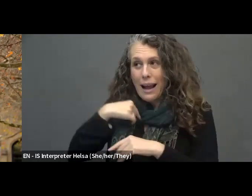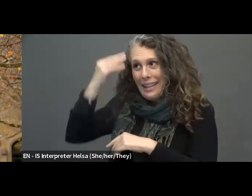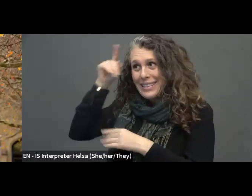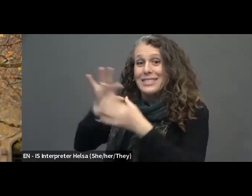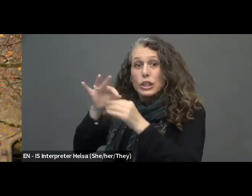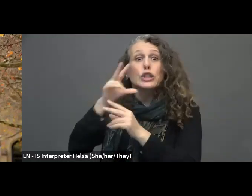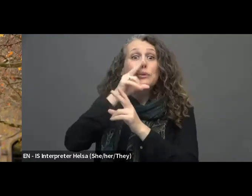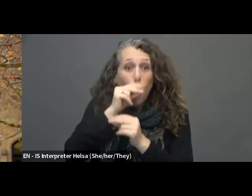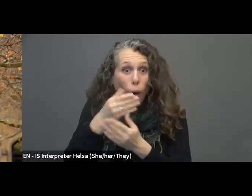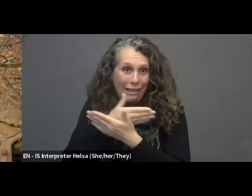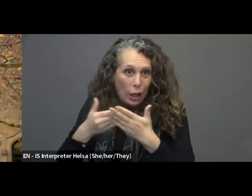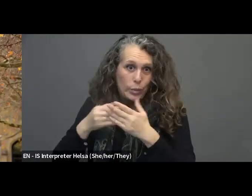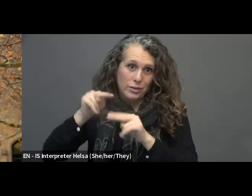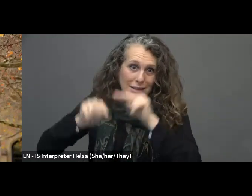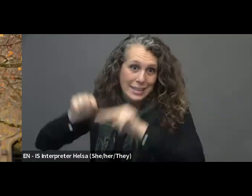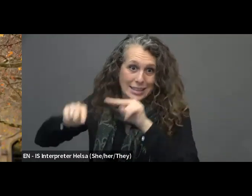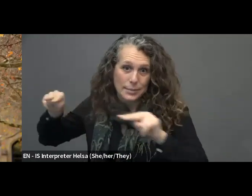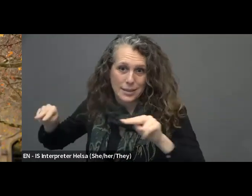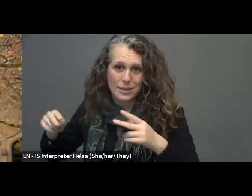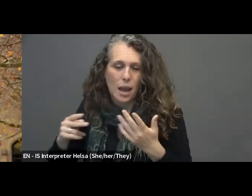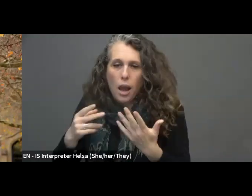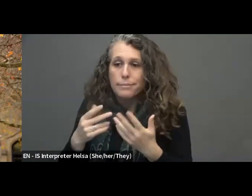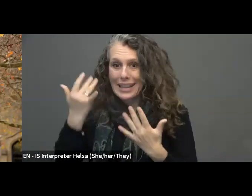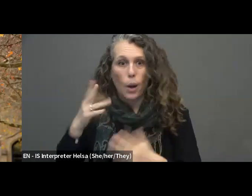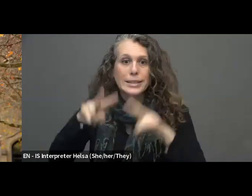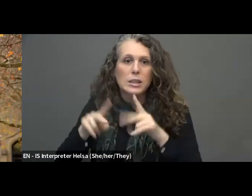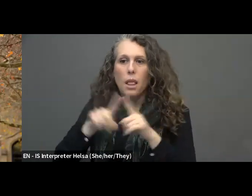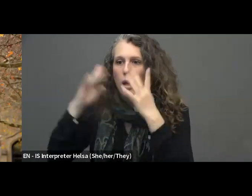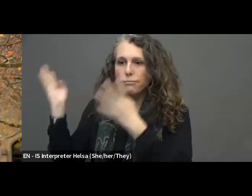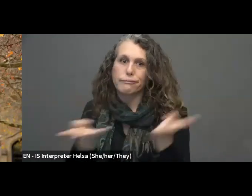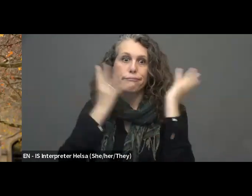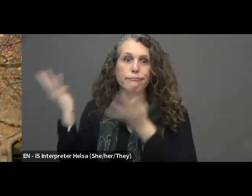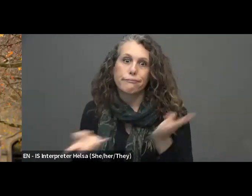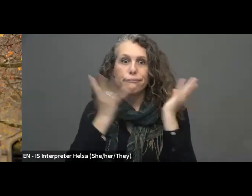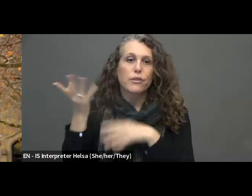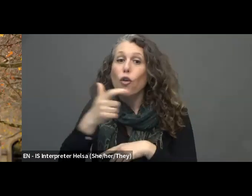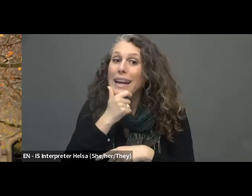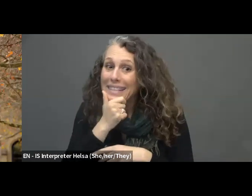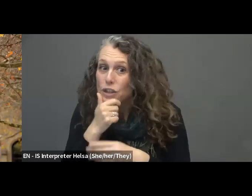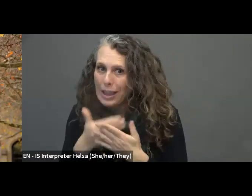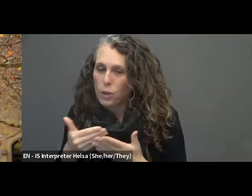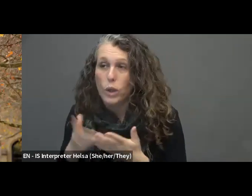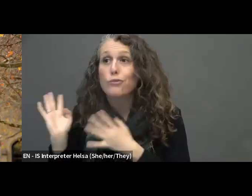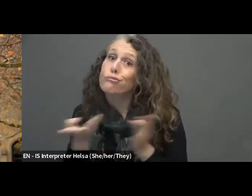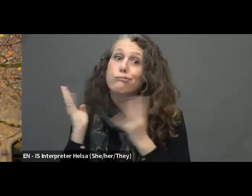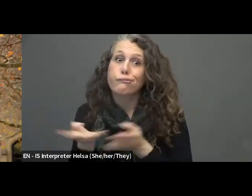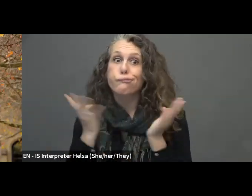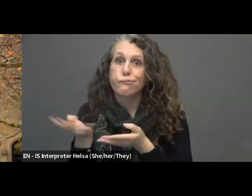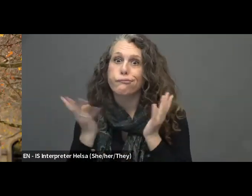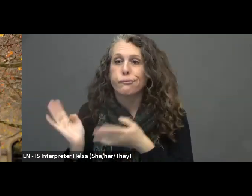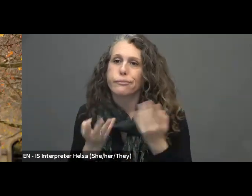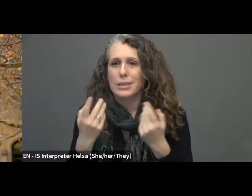and the increasing automation of assessments in English language. What